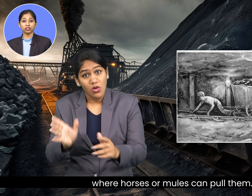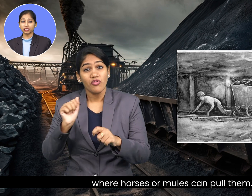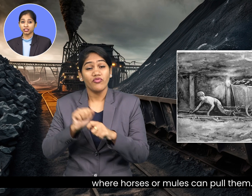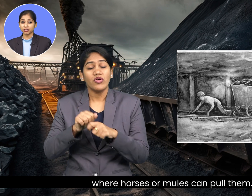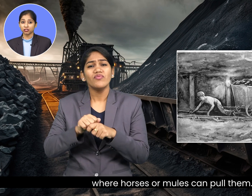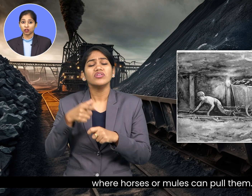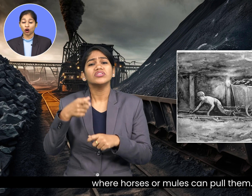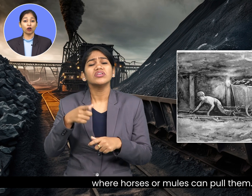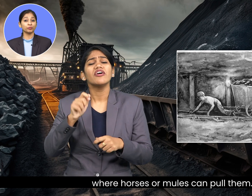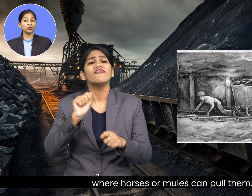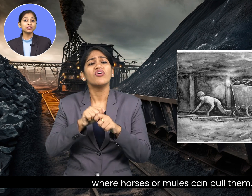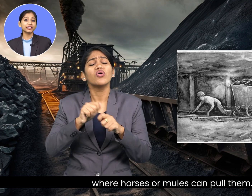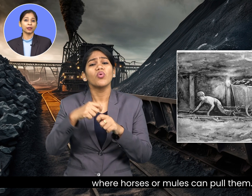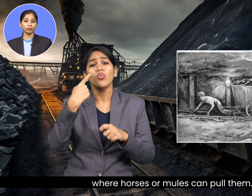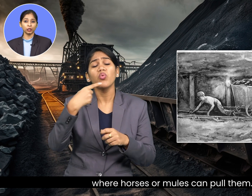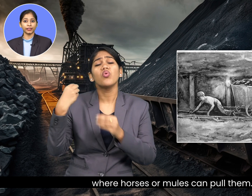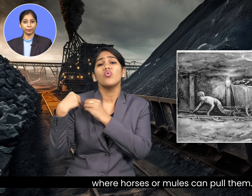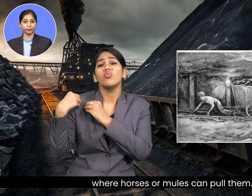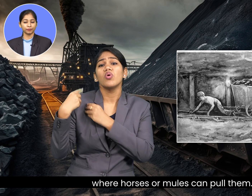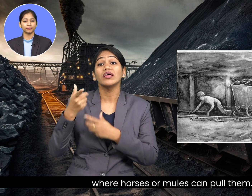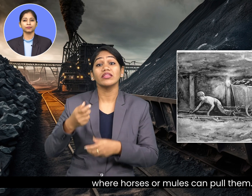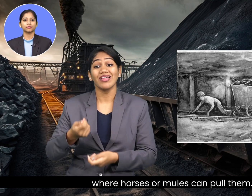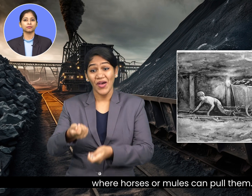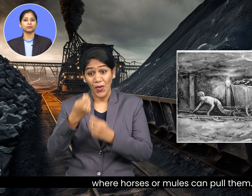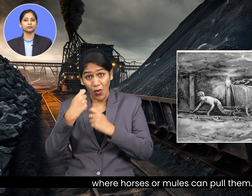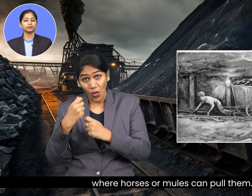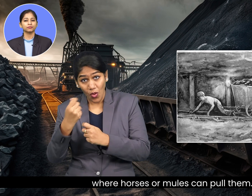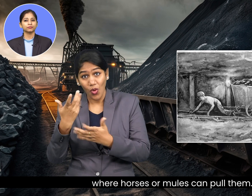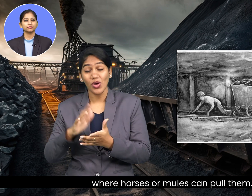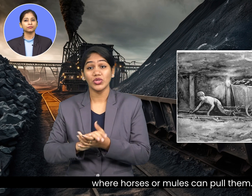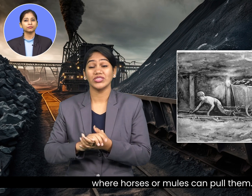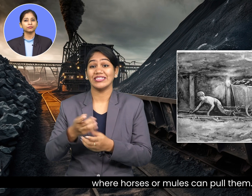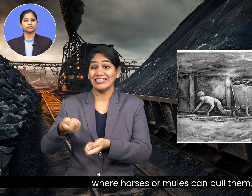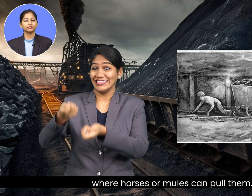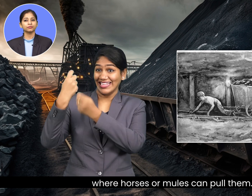where horses or mules can pull them.